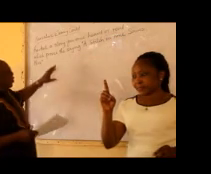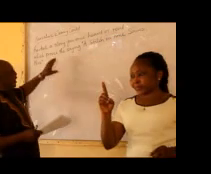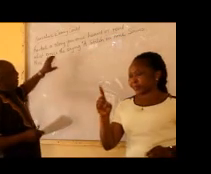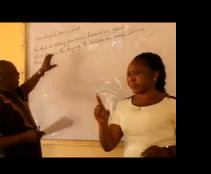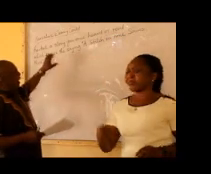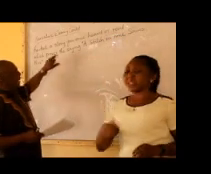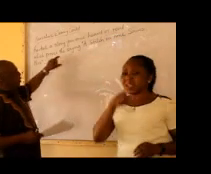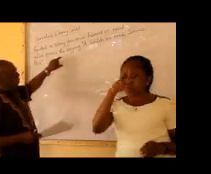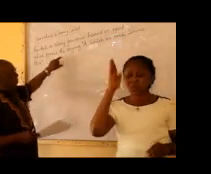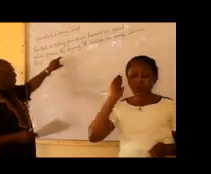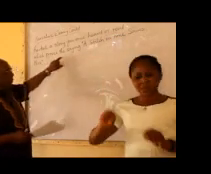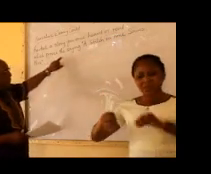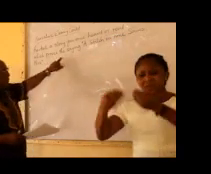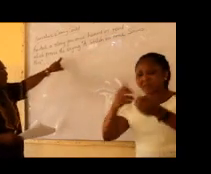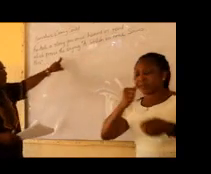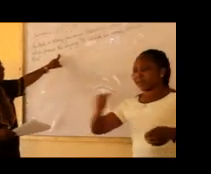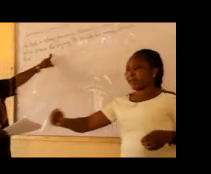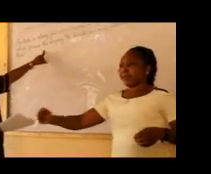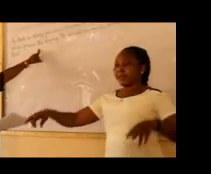you will give a title.